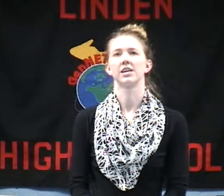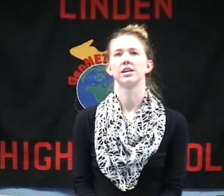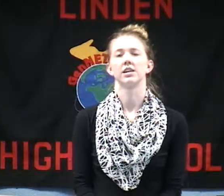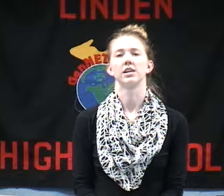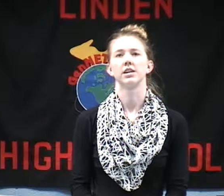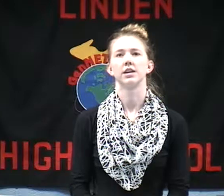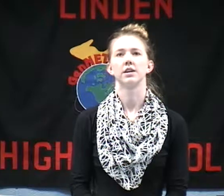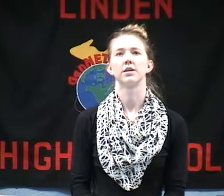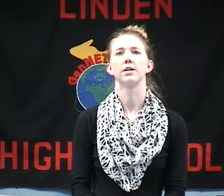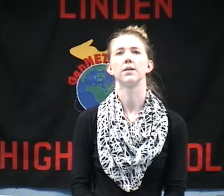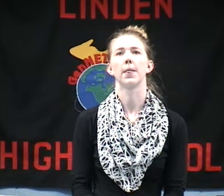it.